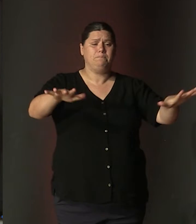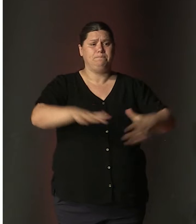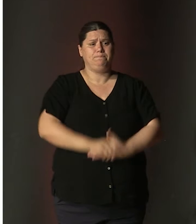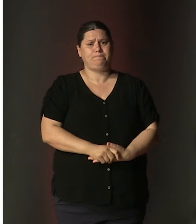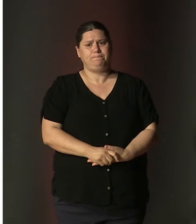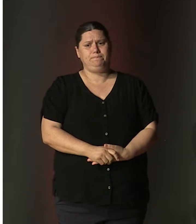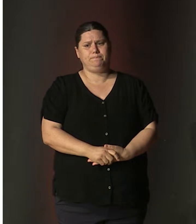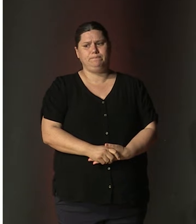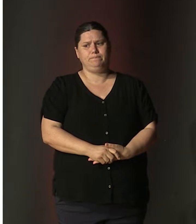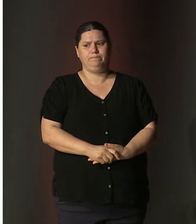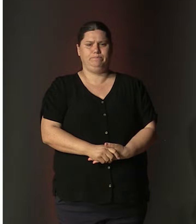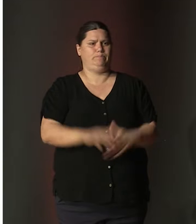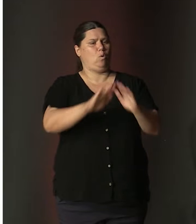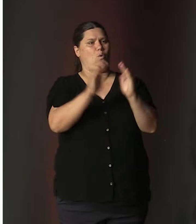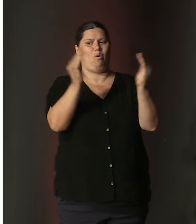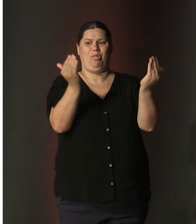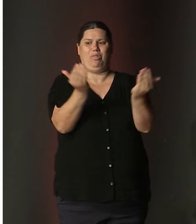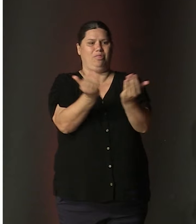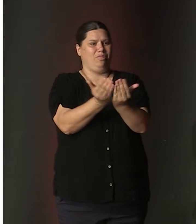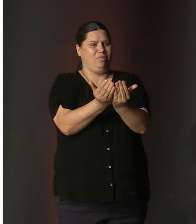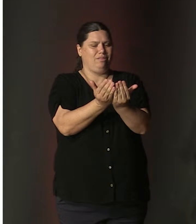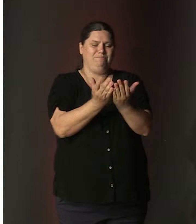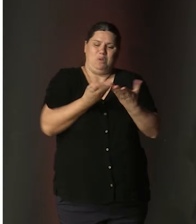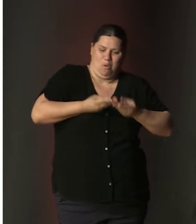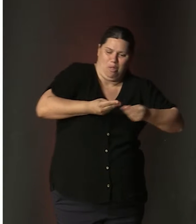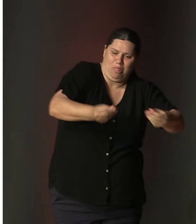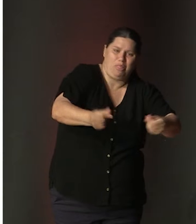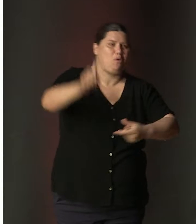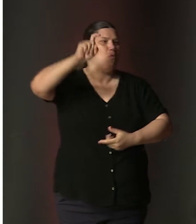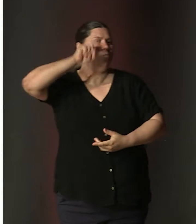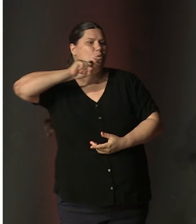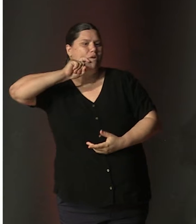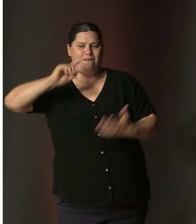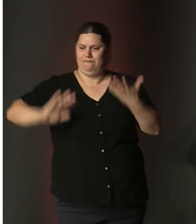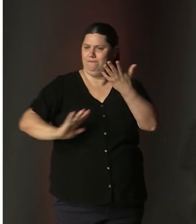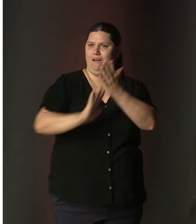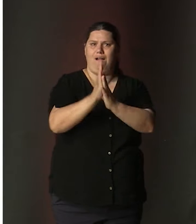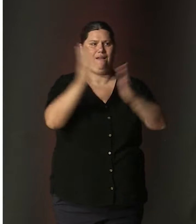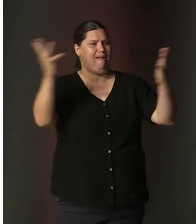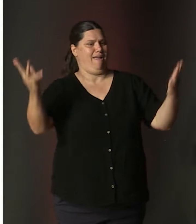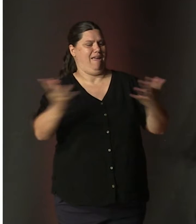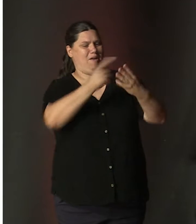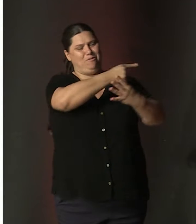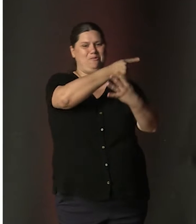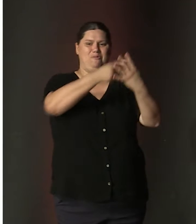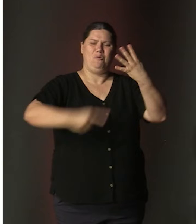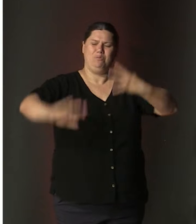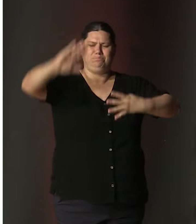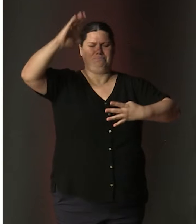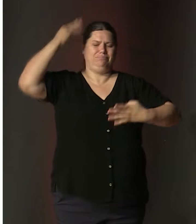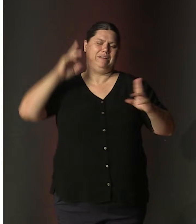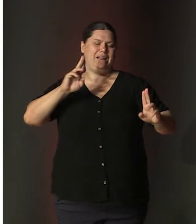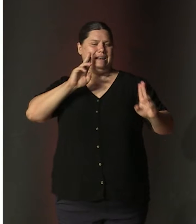ramifications. Earth, water, air, and fire. These were the four classic elements of